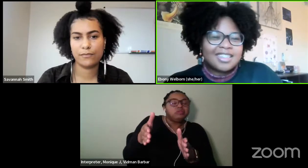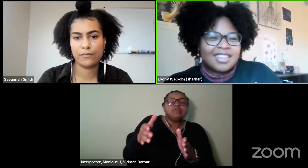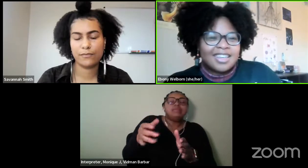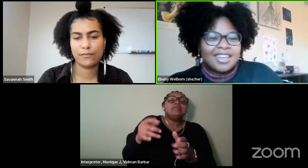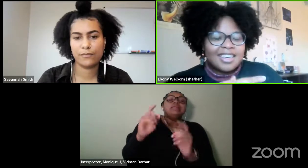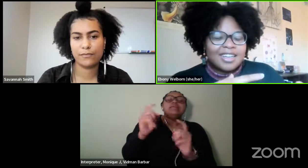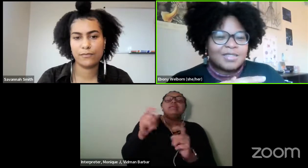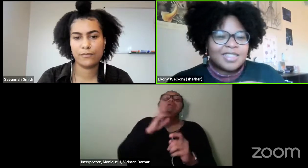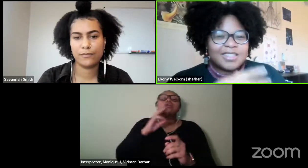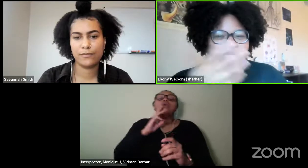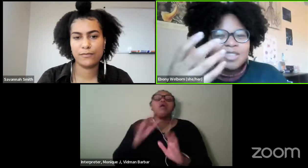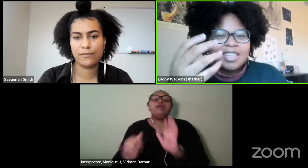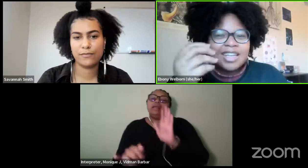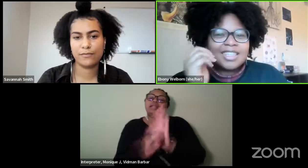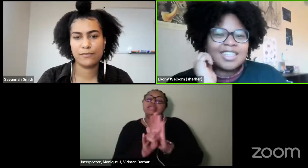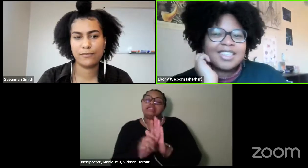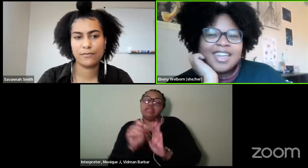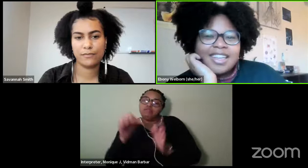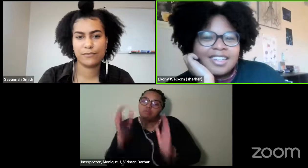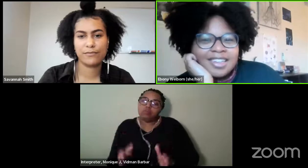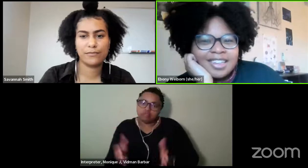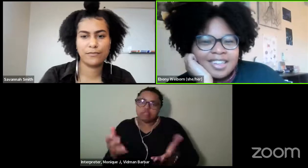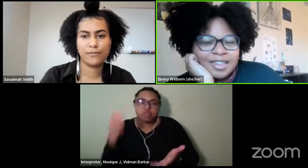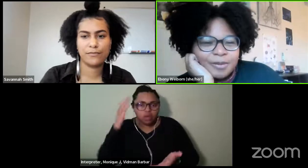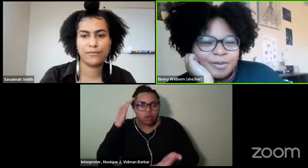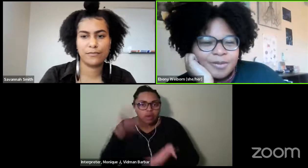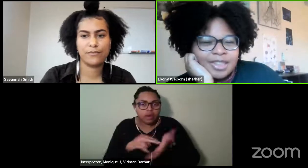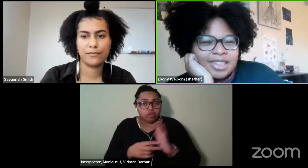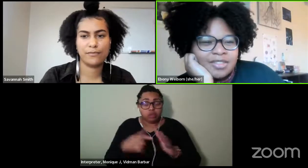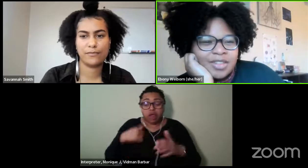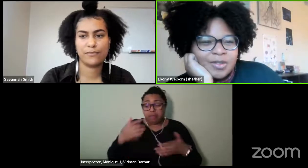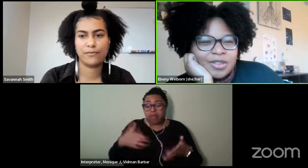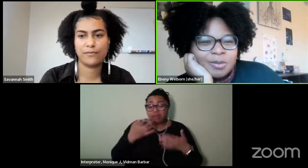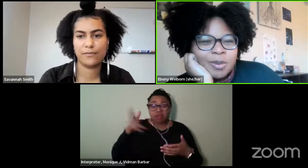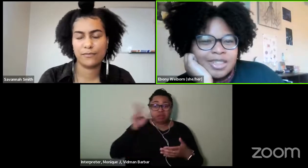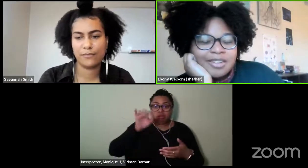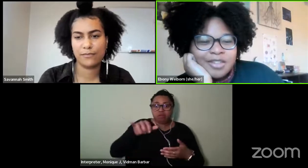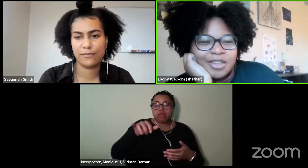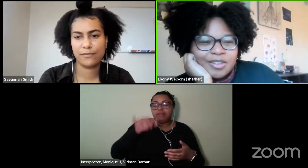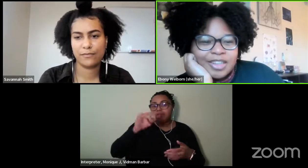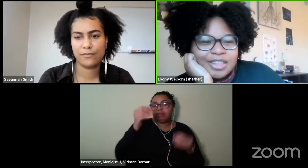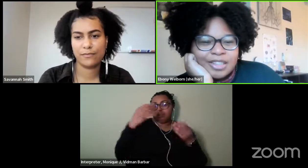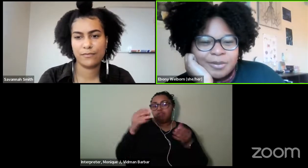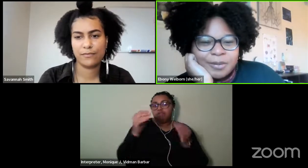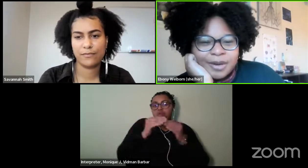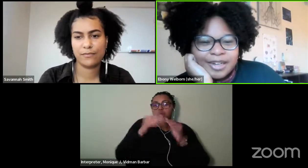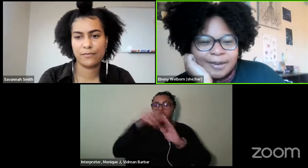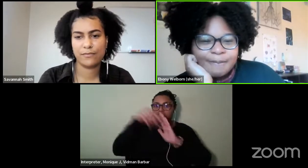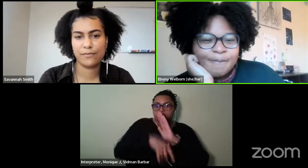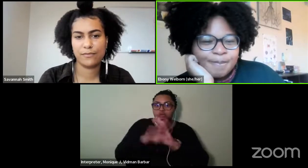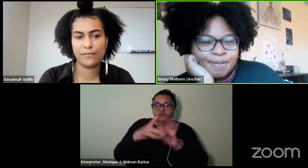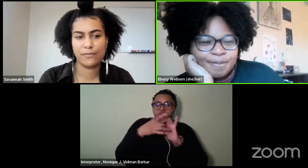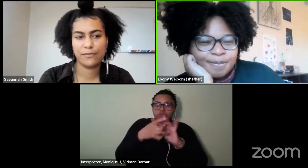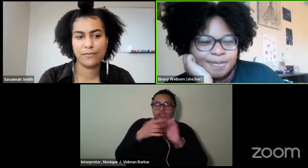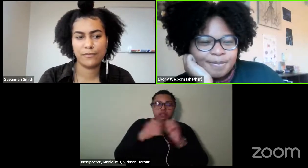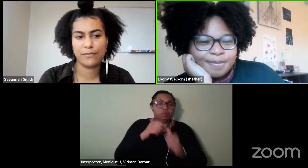not just an object. So I'm really glad to hear that this can give you some more depth to your relationship with